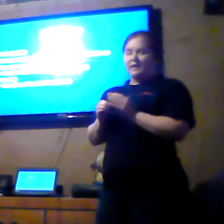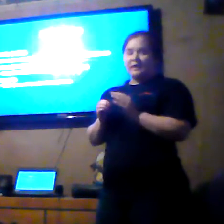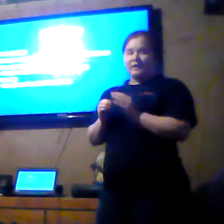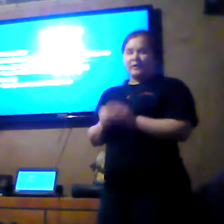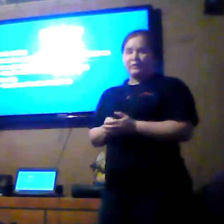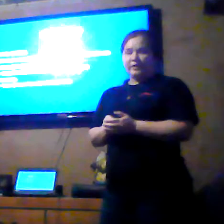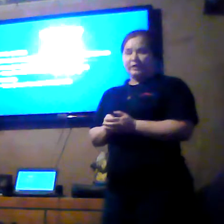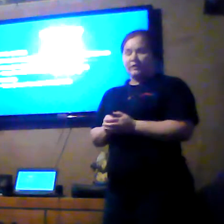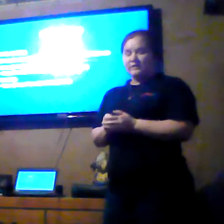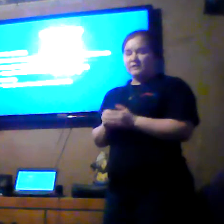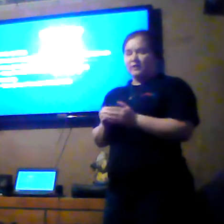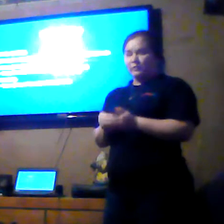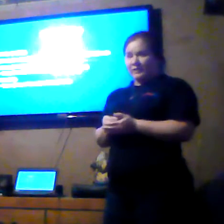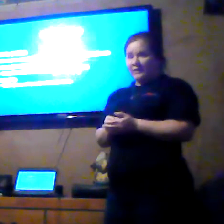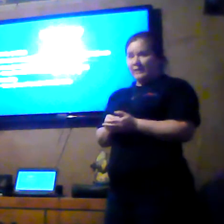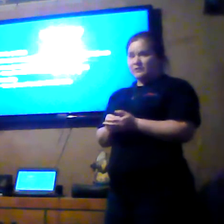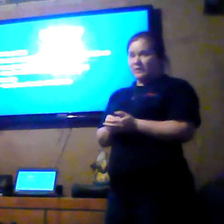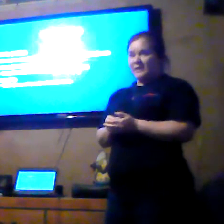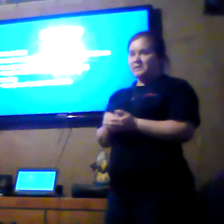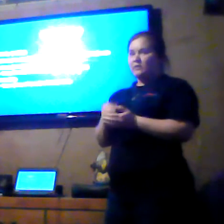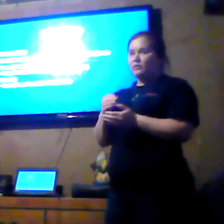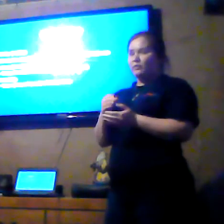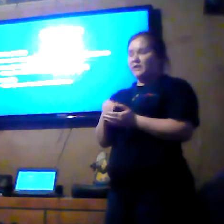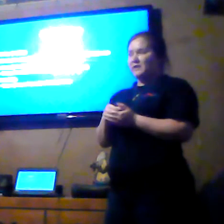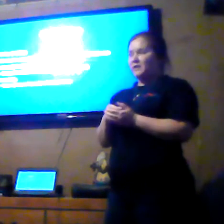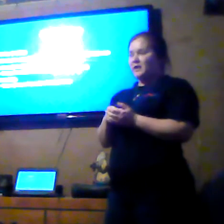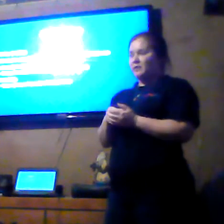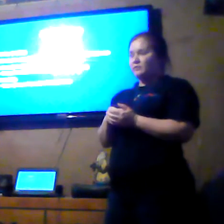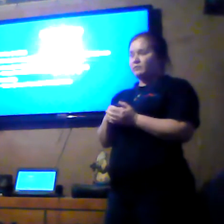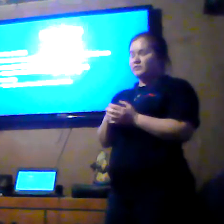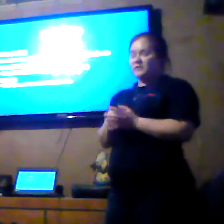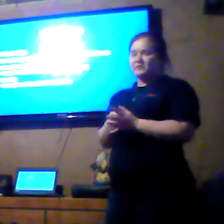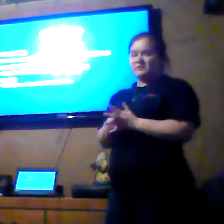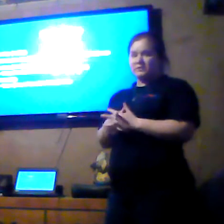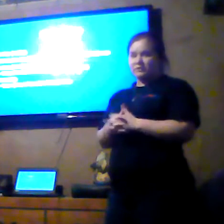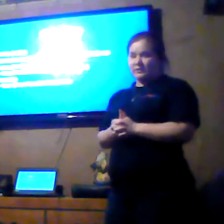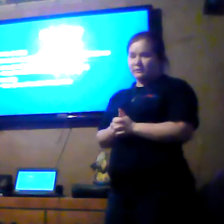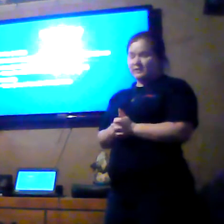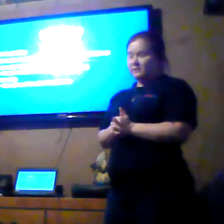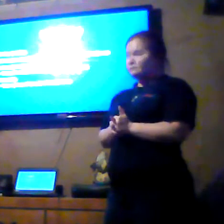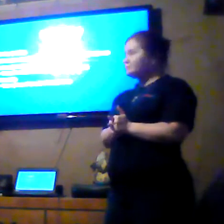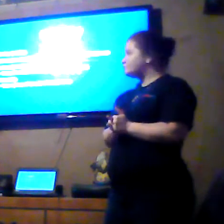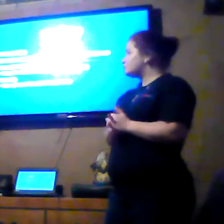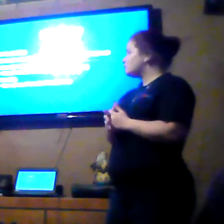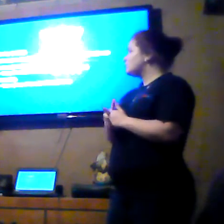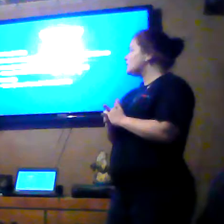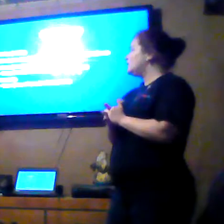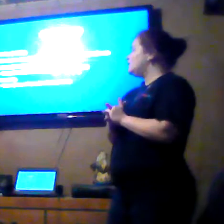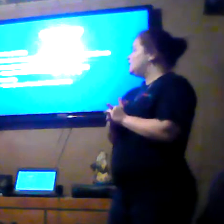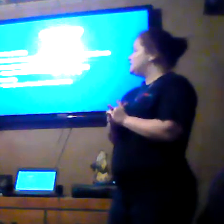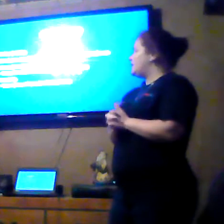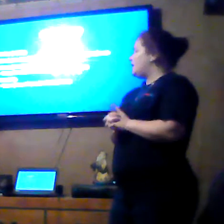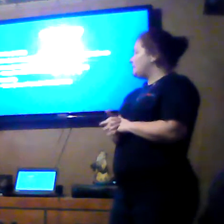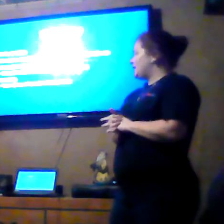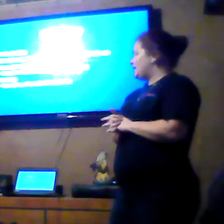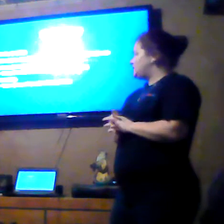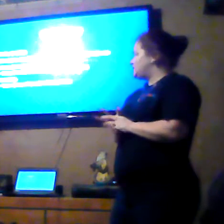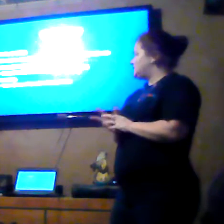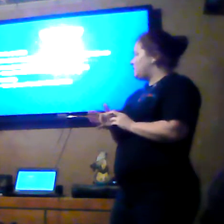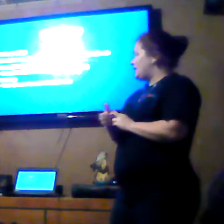a low reoccurrence, a low relapse rate when brucellosis is treated with them. Some other medications that may